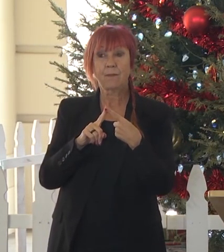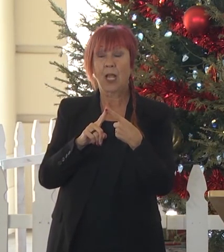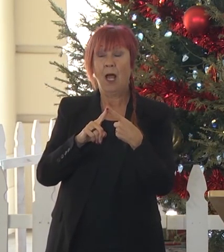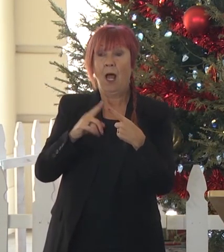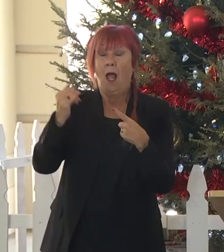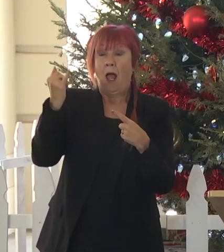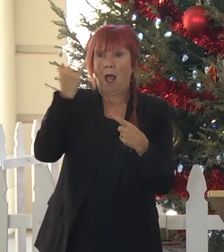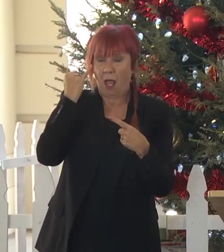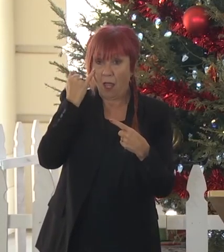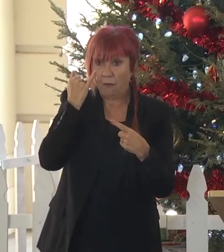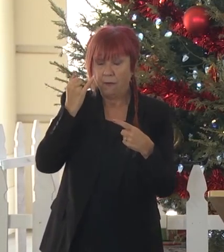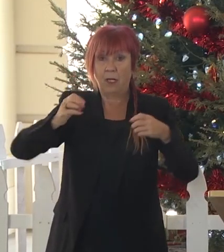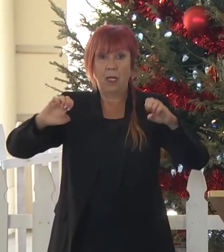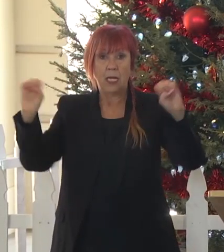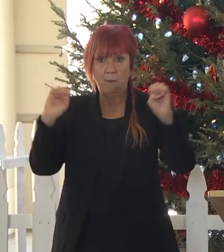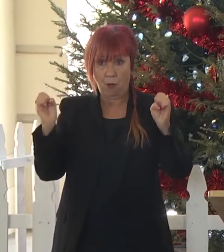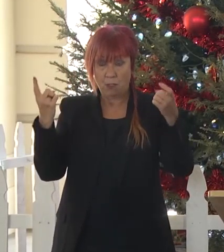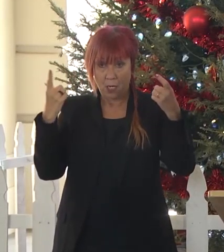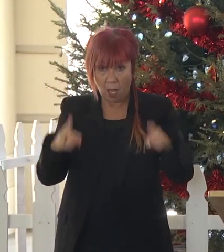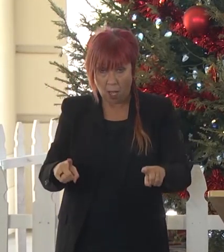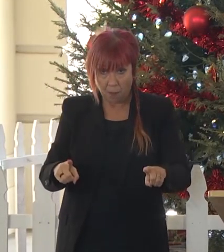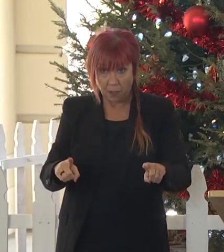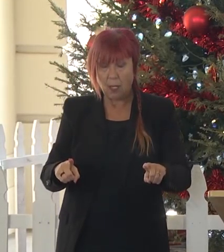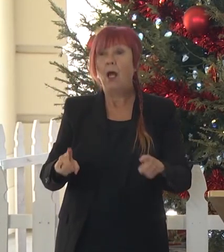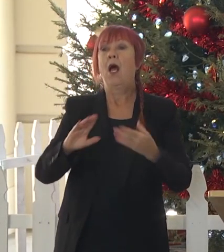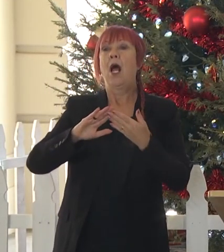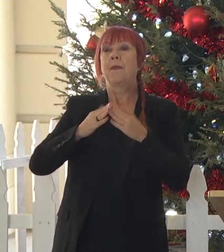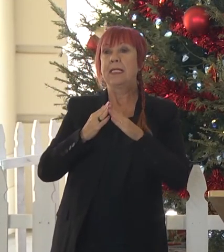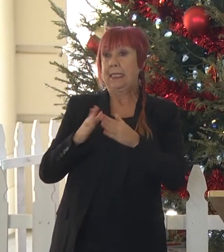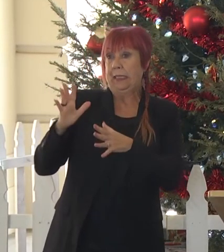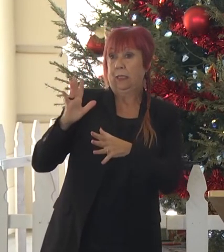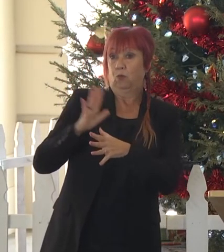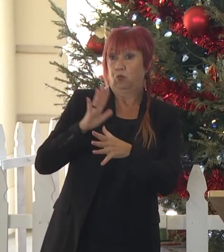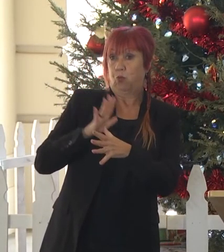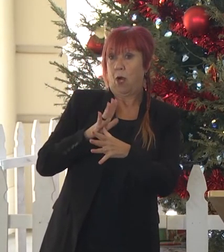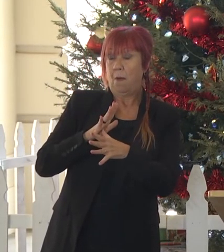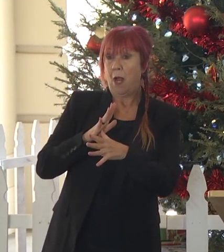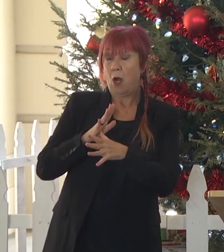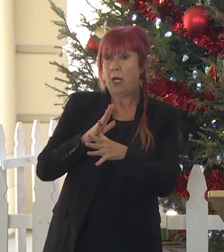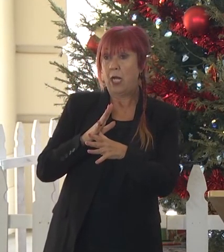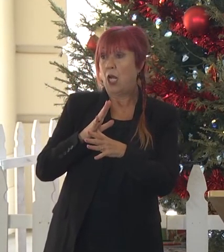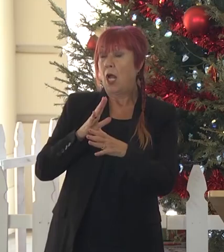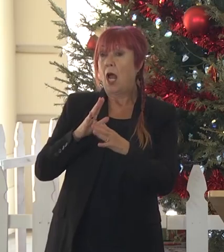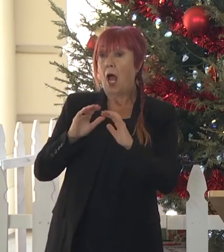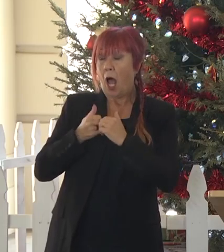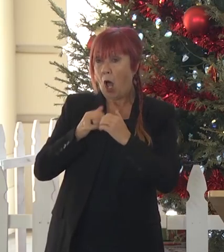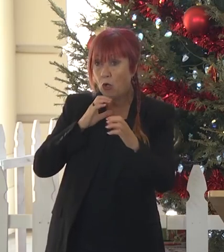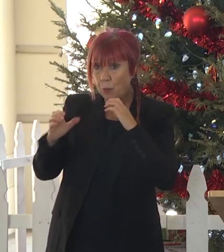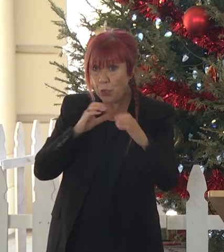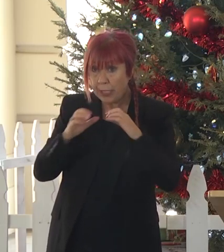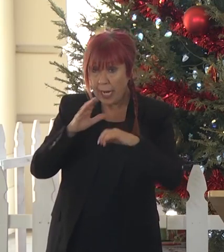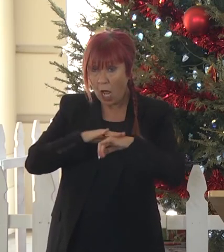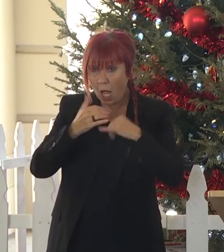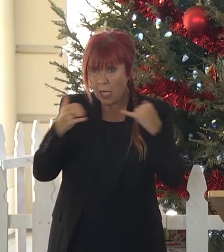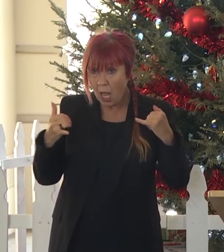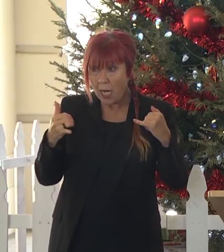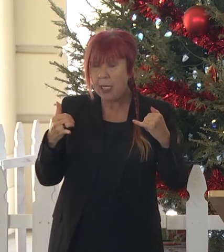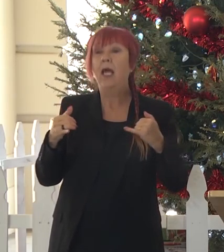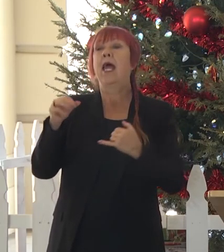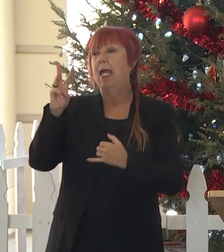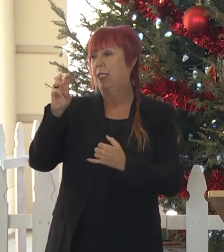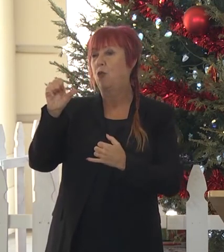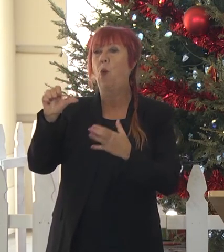event that there is an emergency, the city's primary way to communicate online will be through our